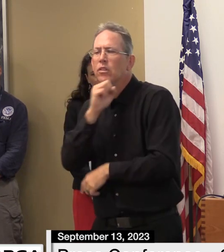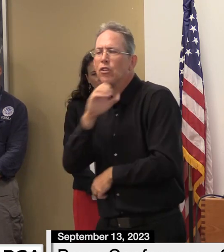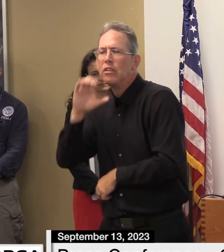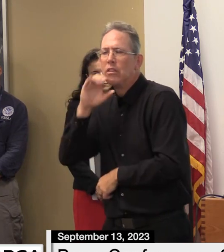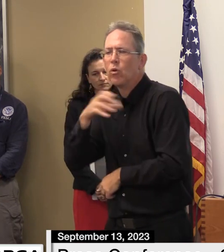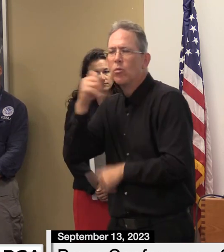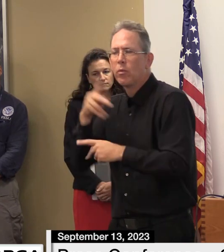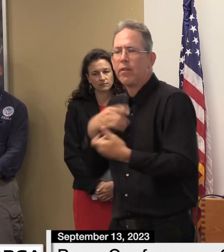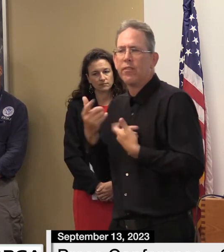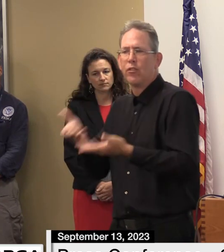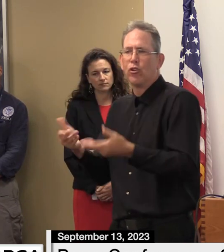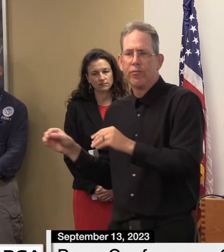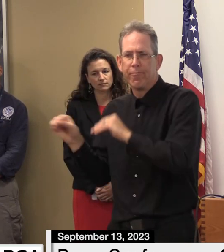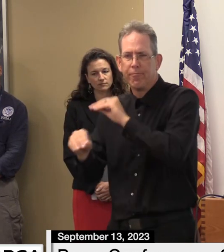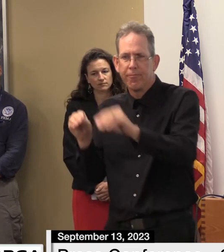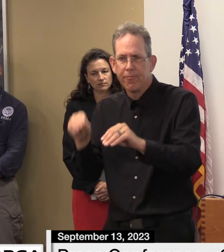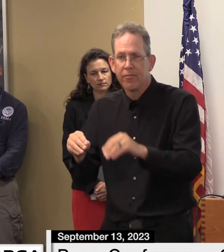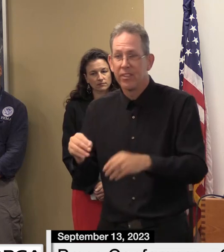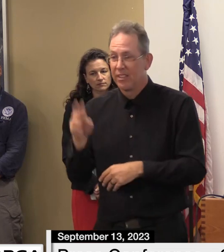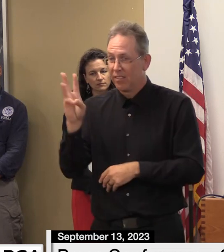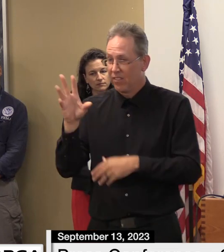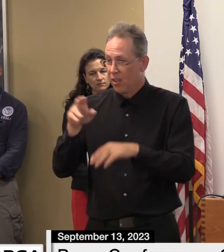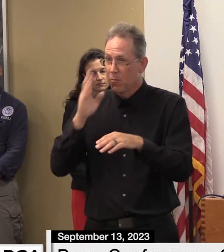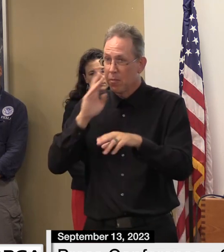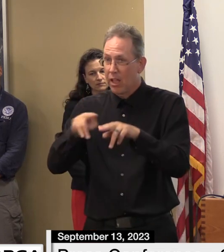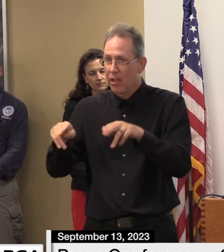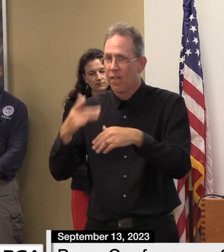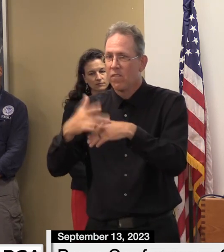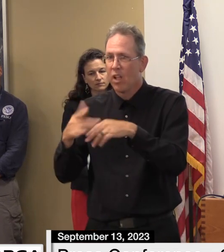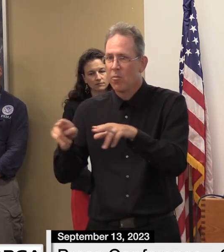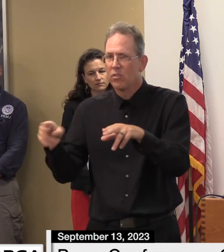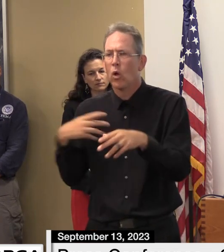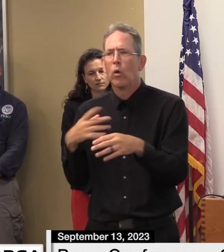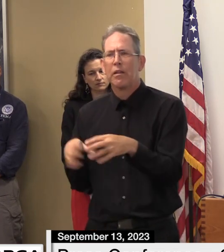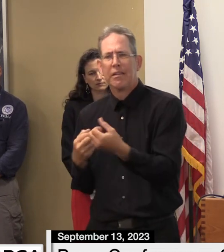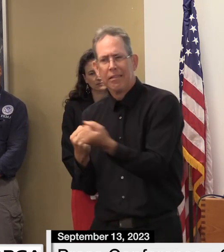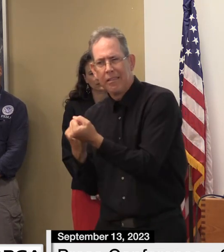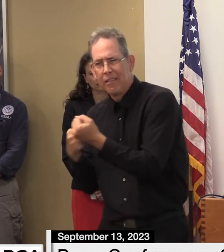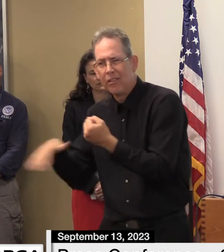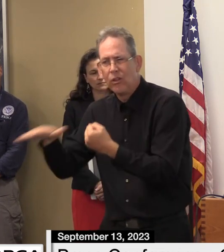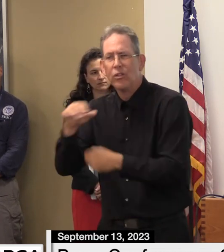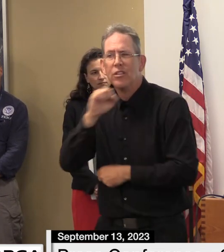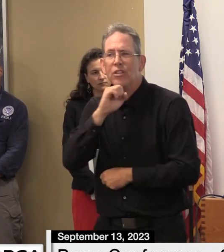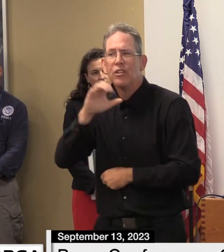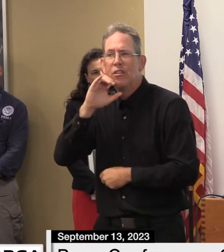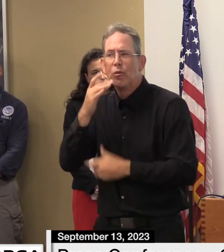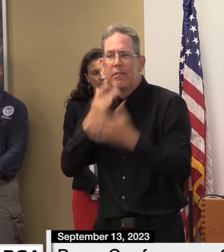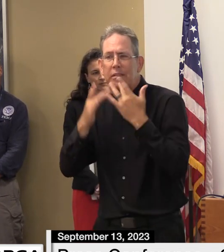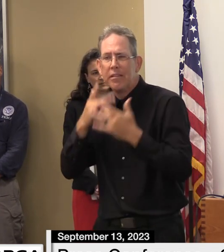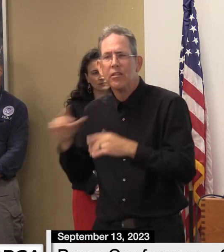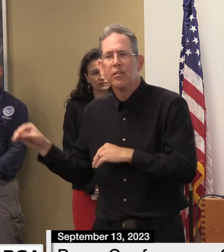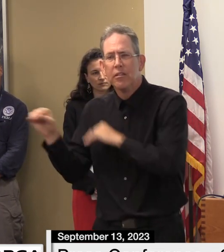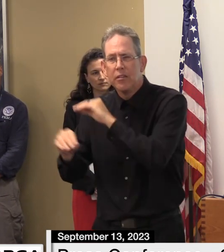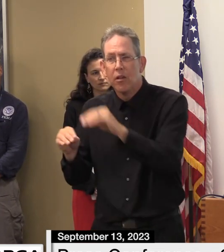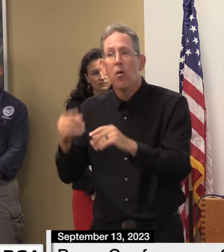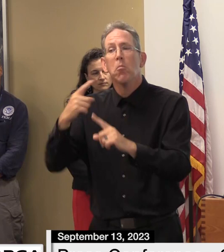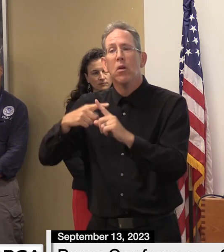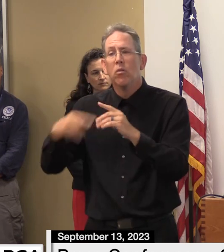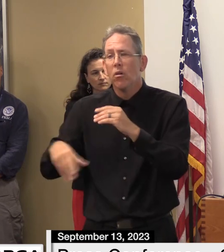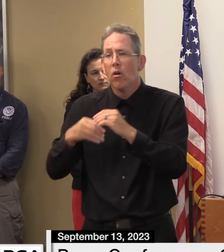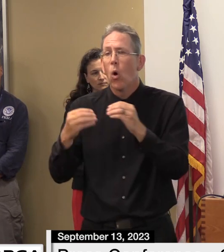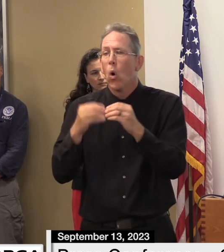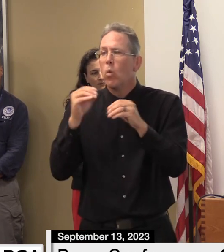provide 65 more beds for a population that we need to support, but the hope is that it also has a ripple effect through the community